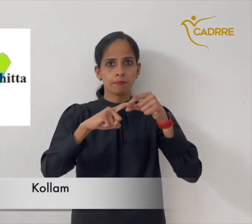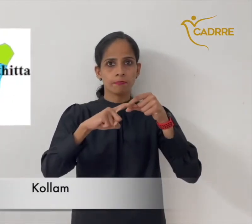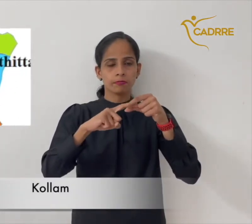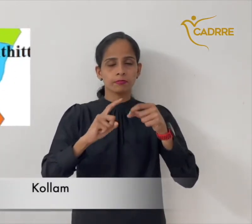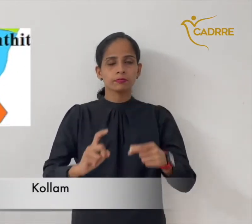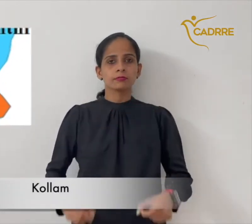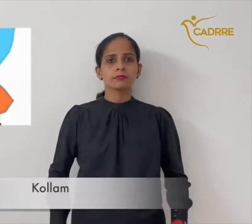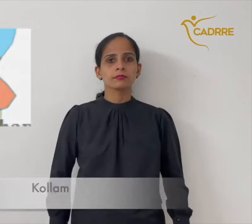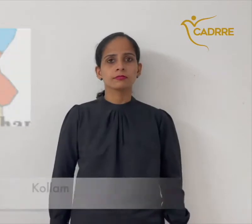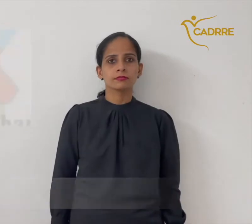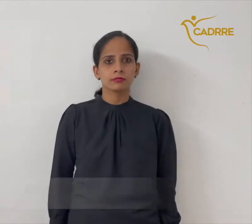Kollam,